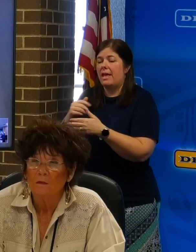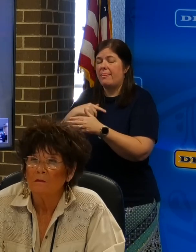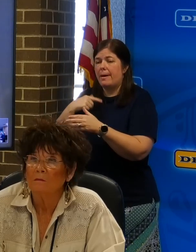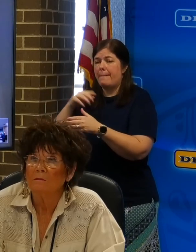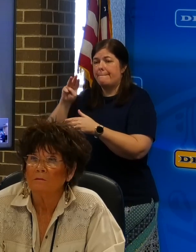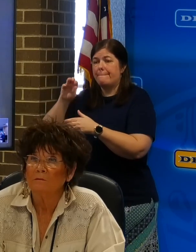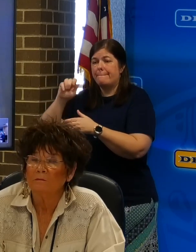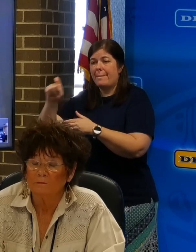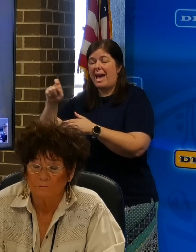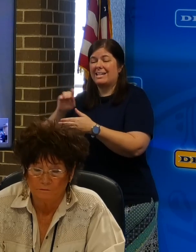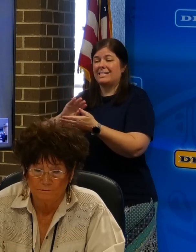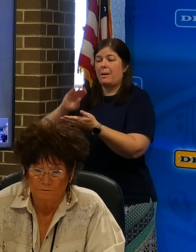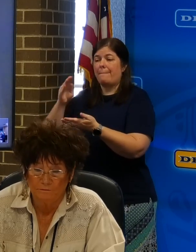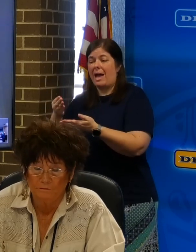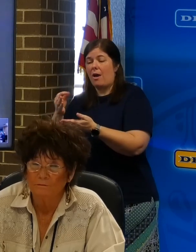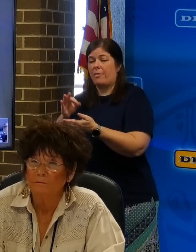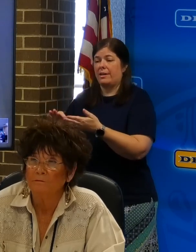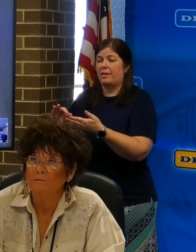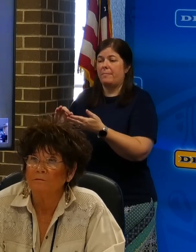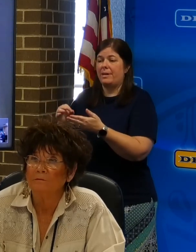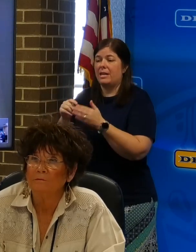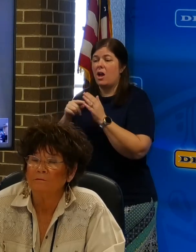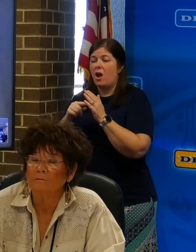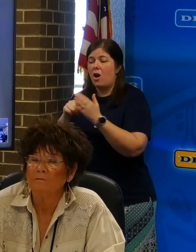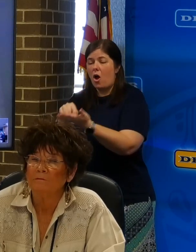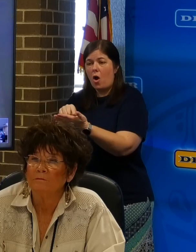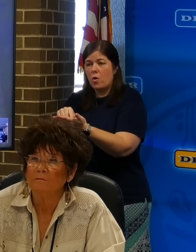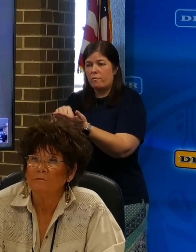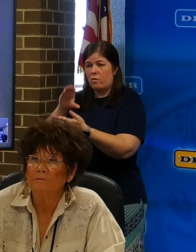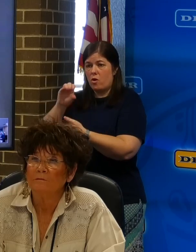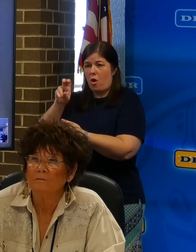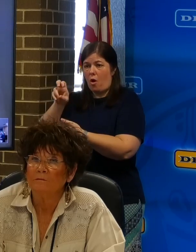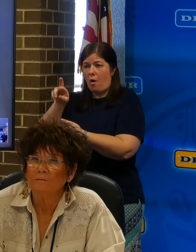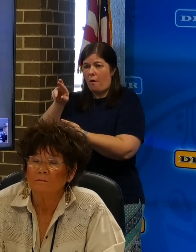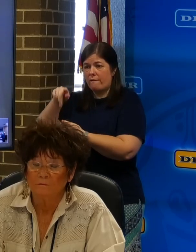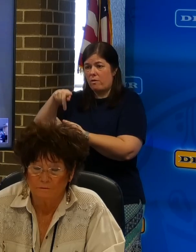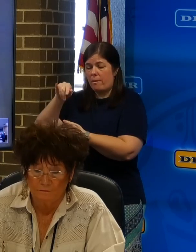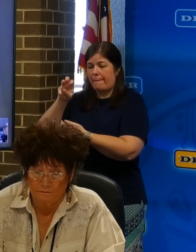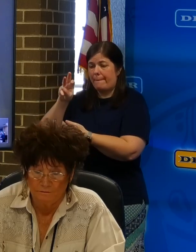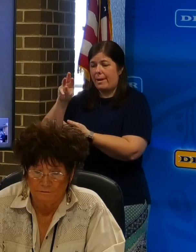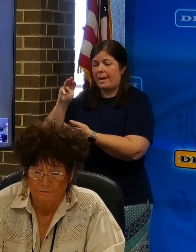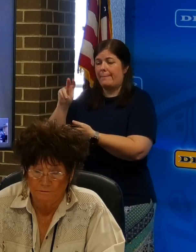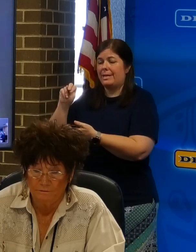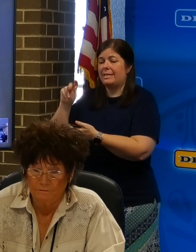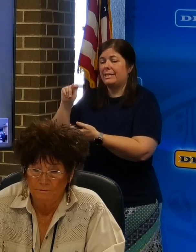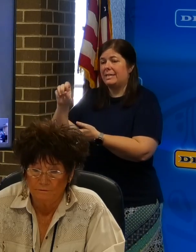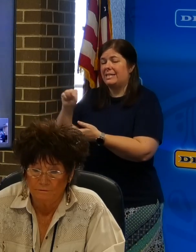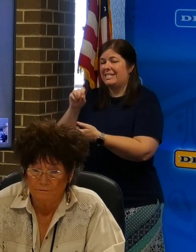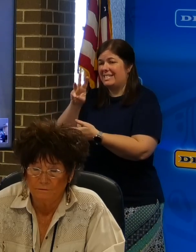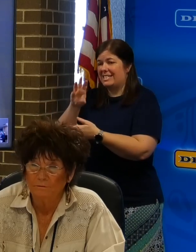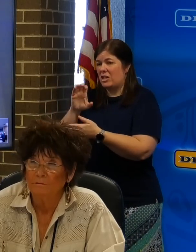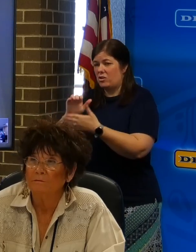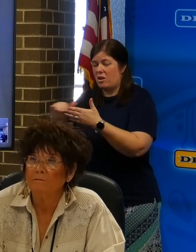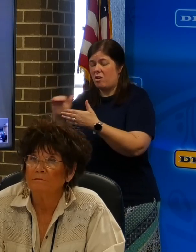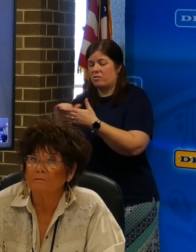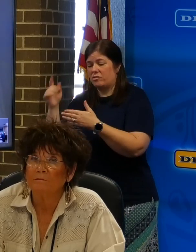overpayment, 50% or $300 of the $600 weekly stimulus. The second